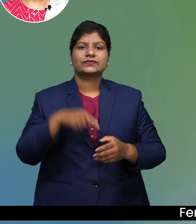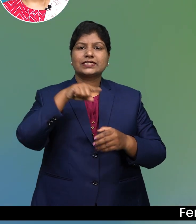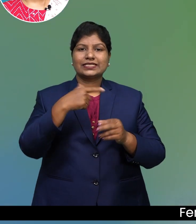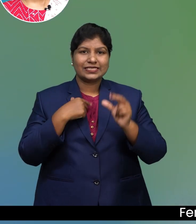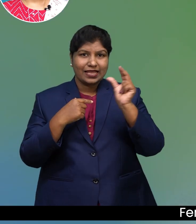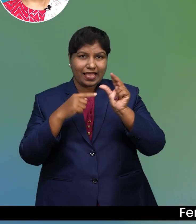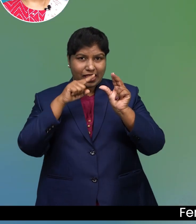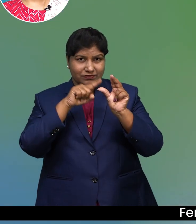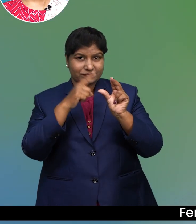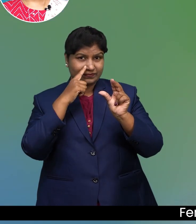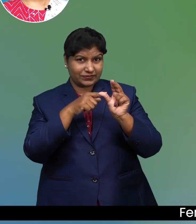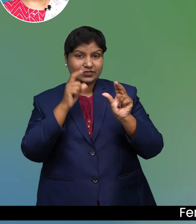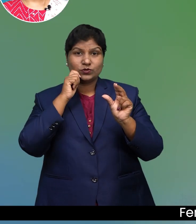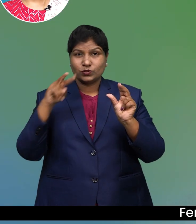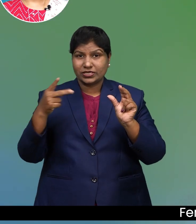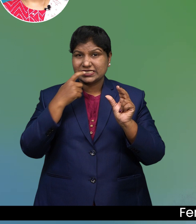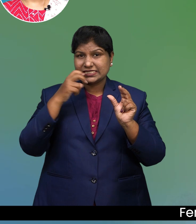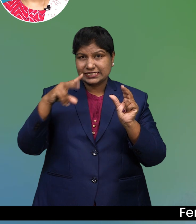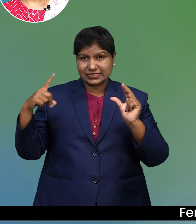Fertilization occurs